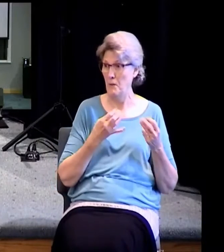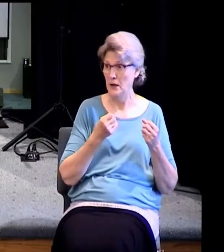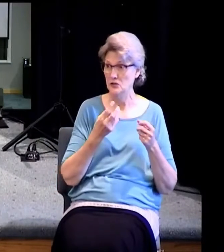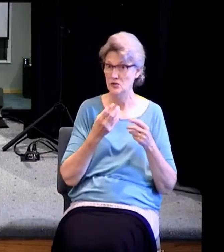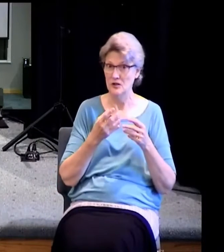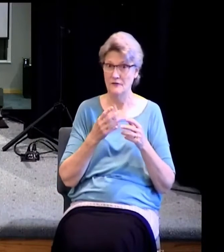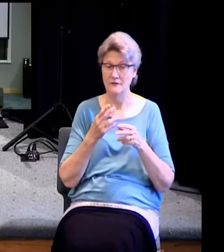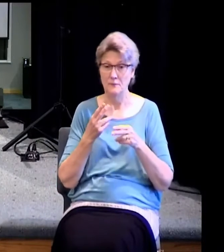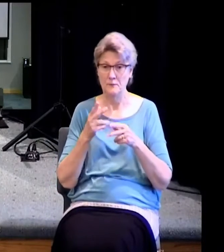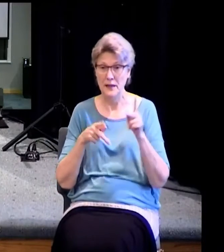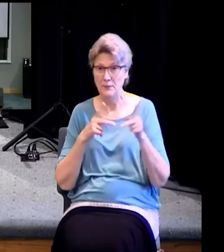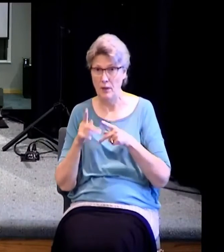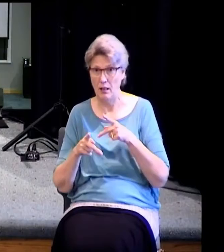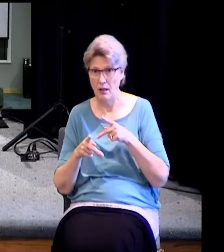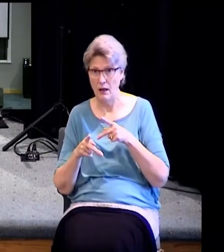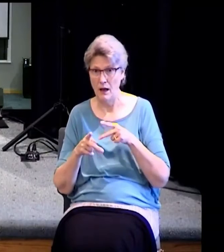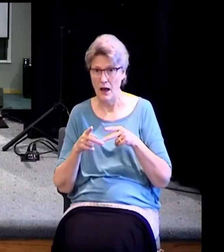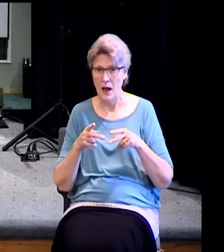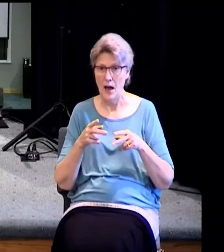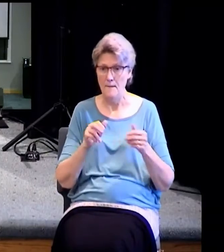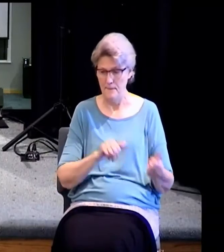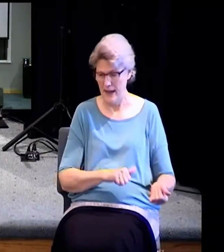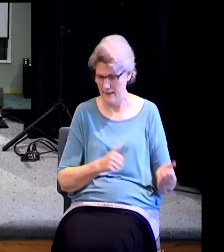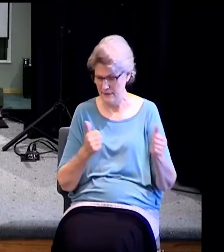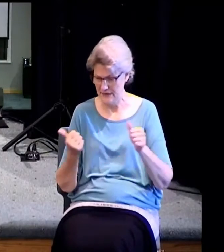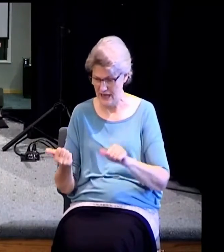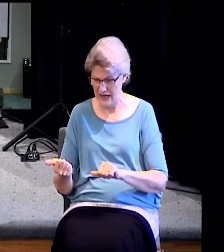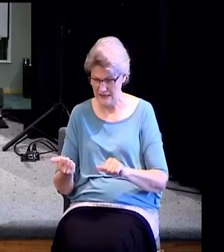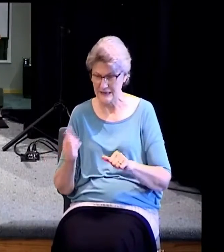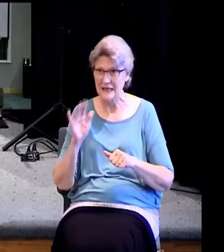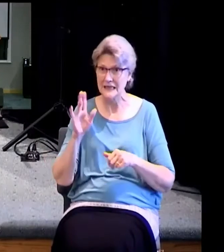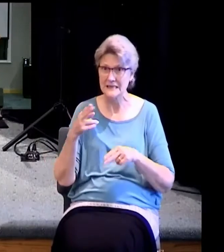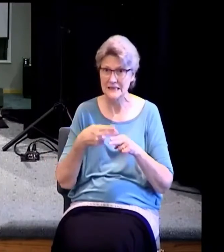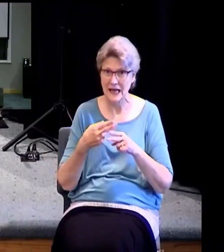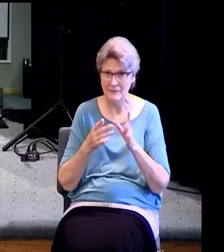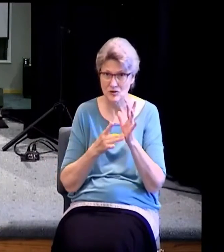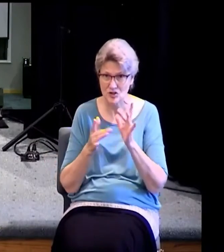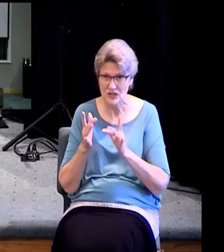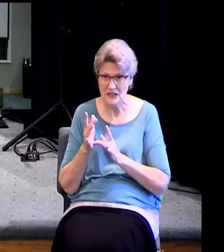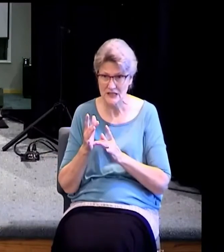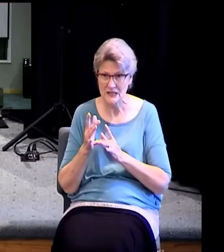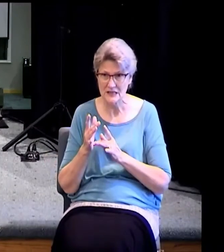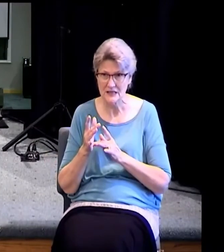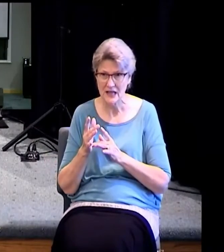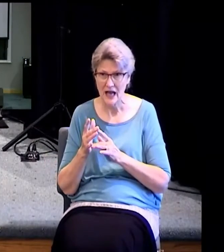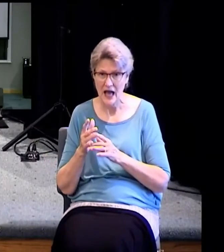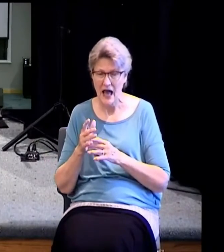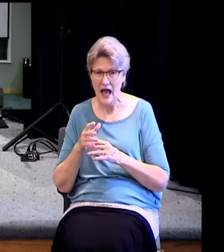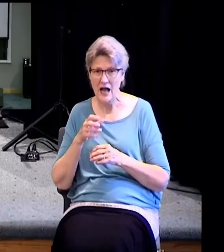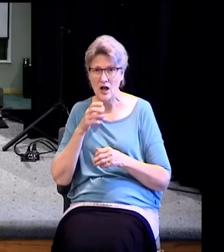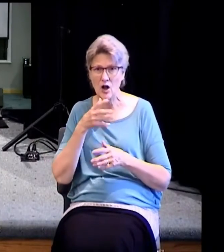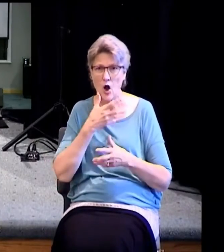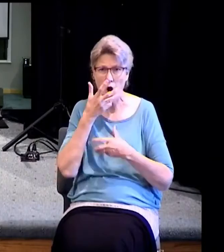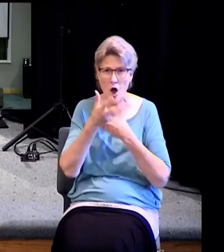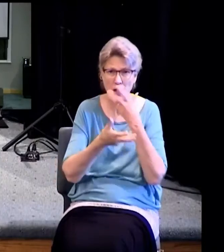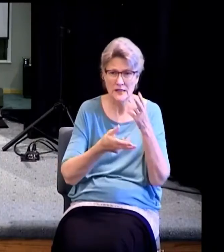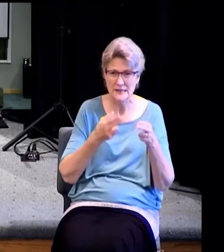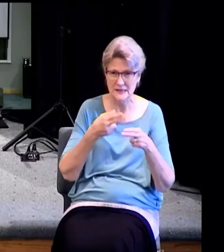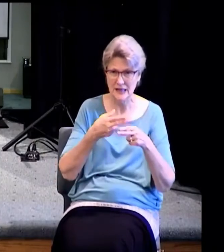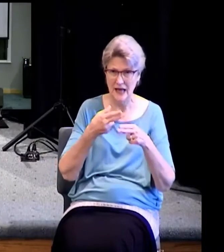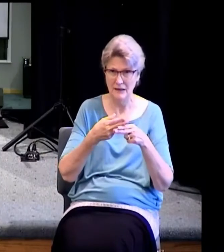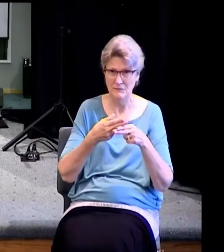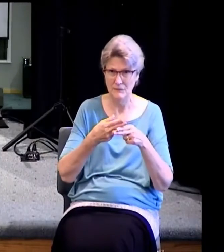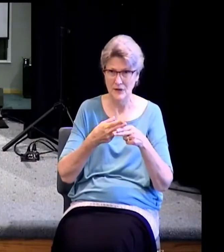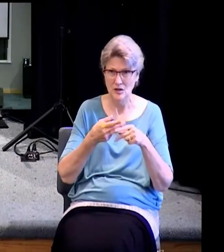name people baptized in his name cast his name upon the battle with raised